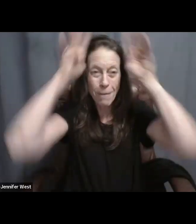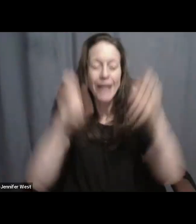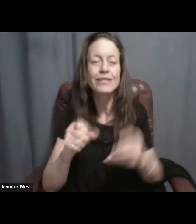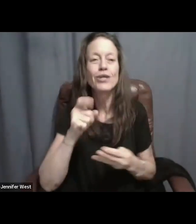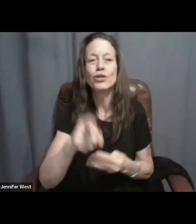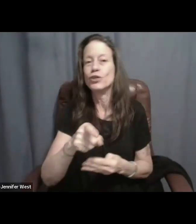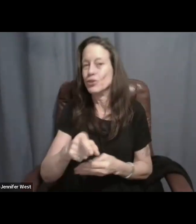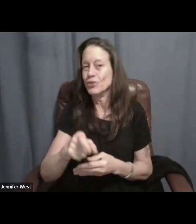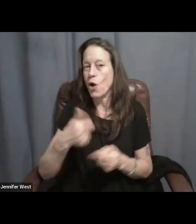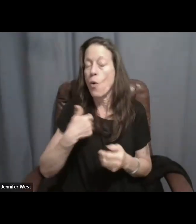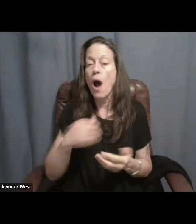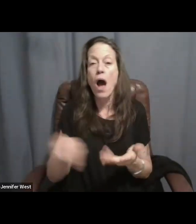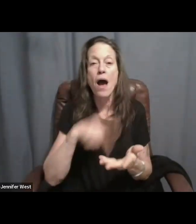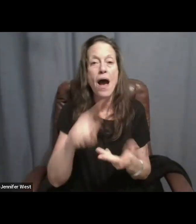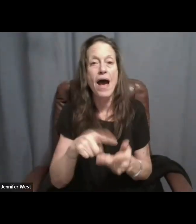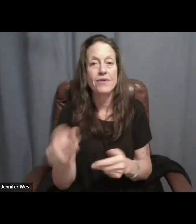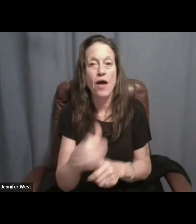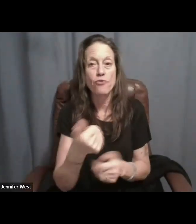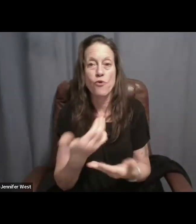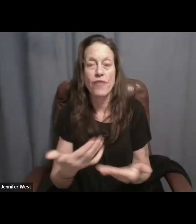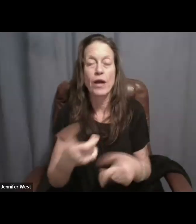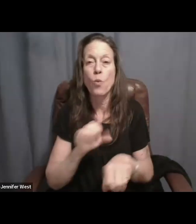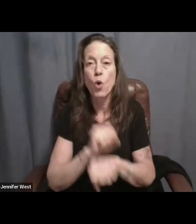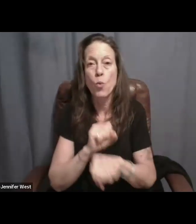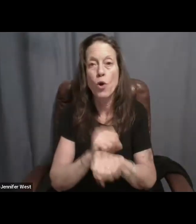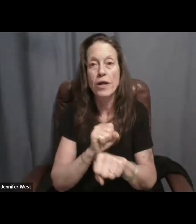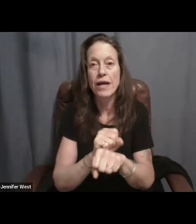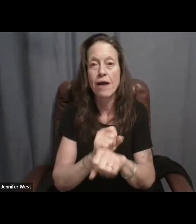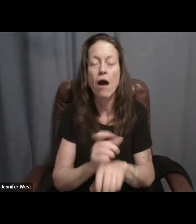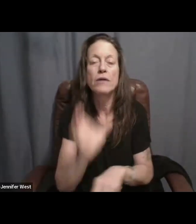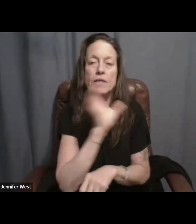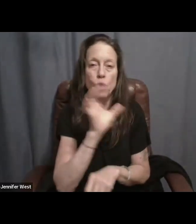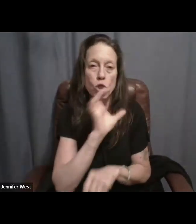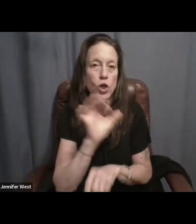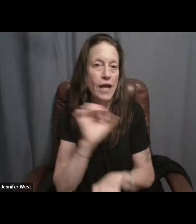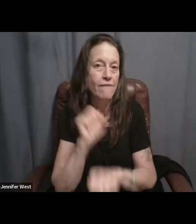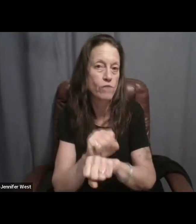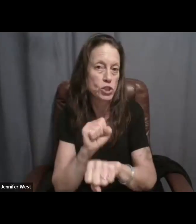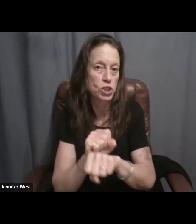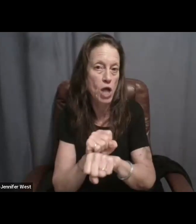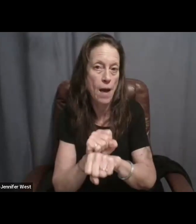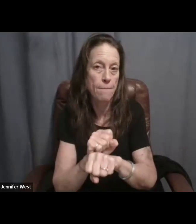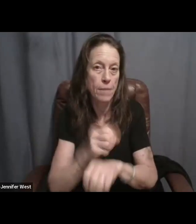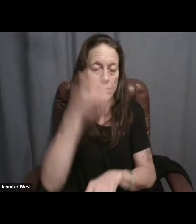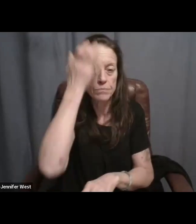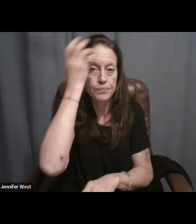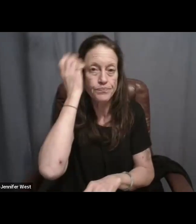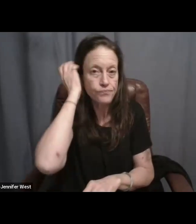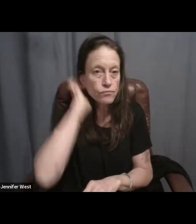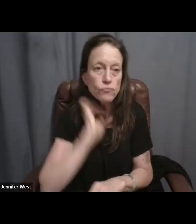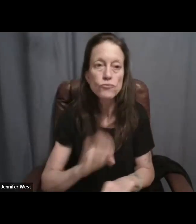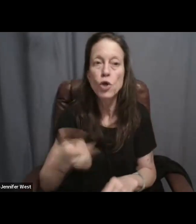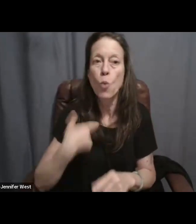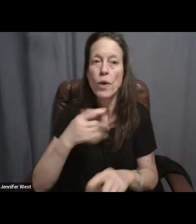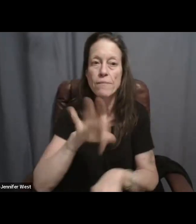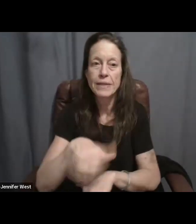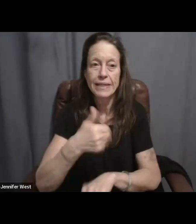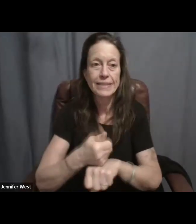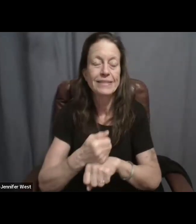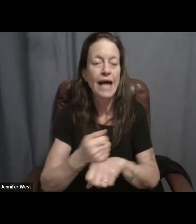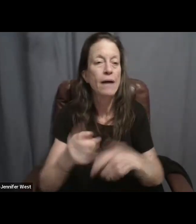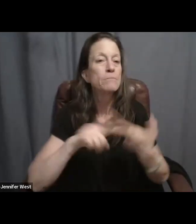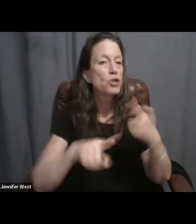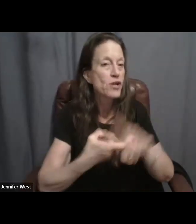on slowly is a job. Um, right now, over the last 3 years, we've been establishing friendships